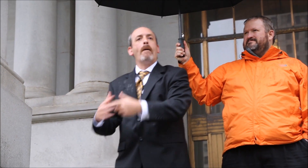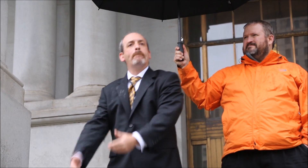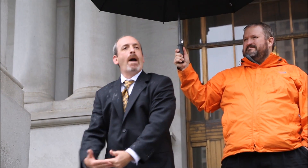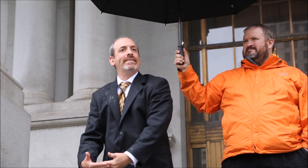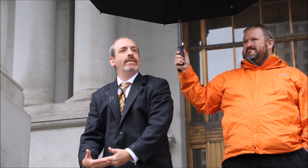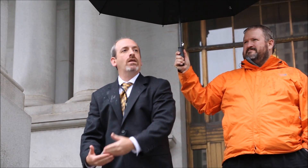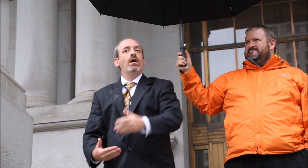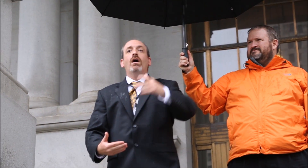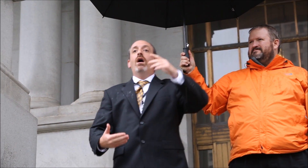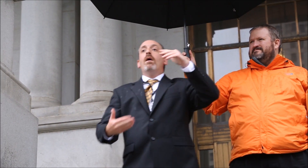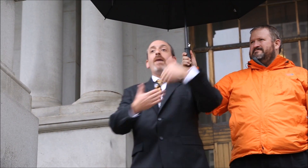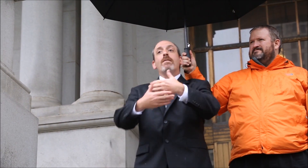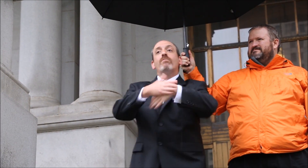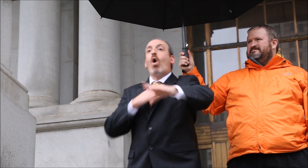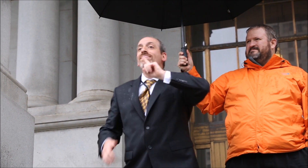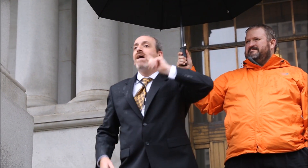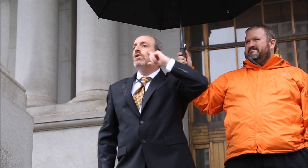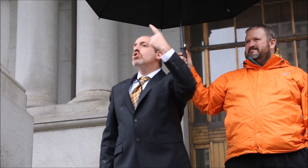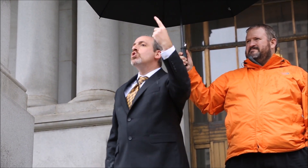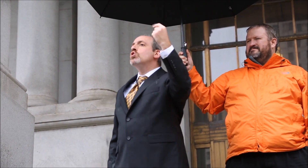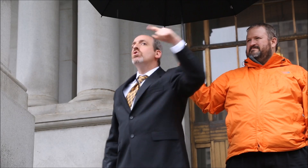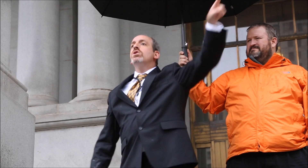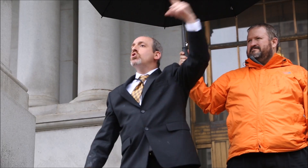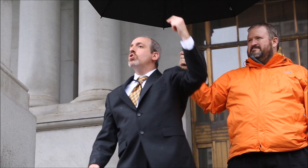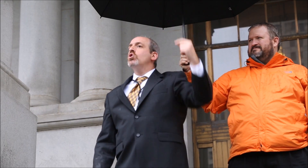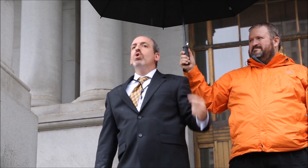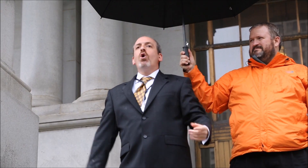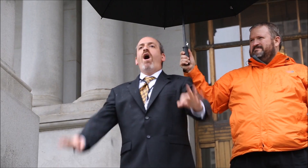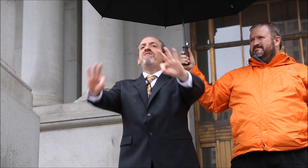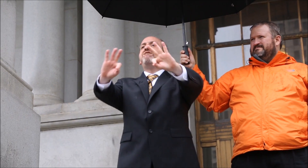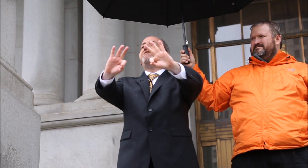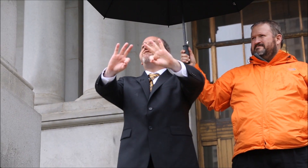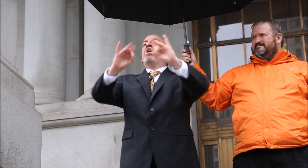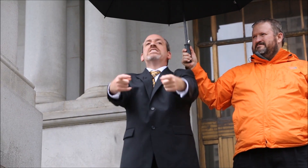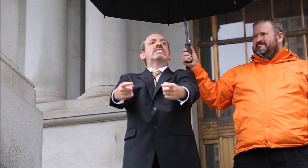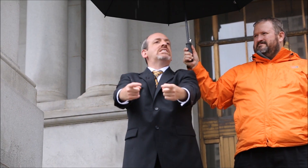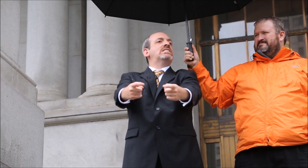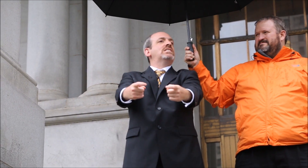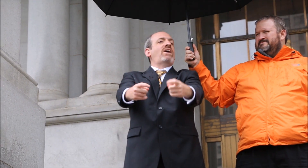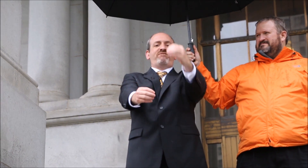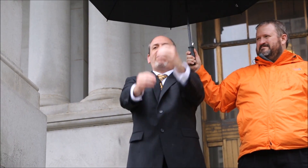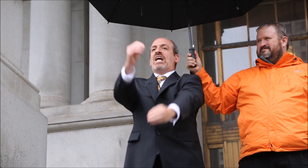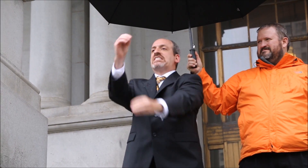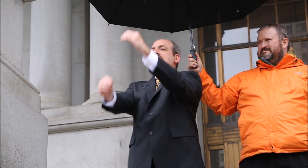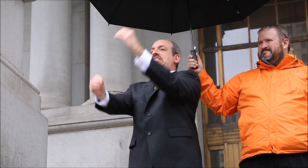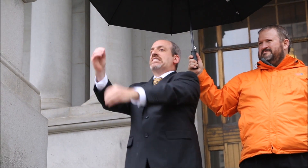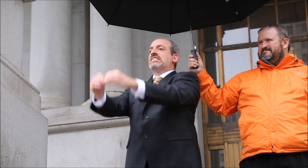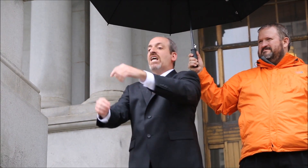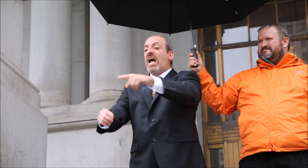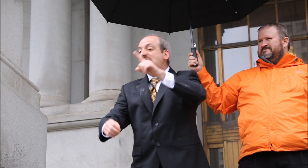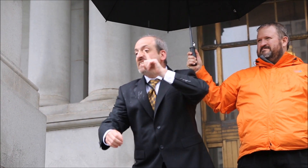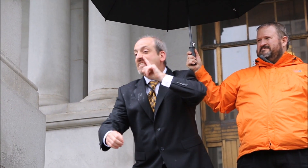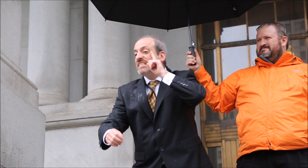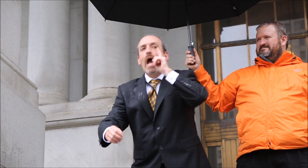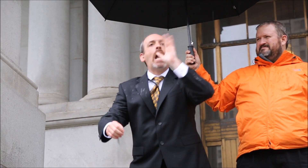What they're getting us? No. We've been here all day. We're here 10 in the morning